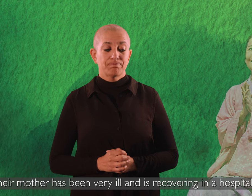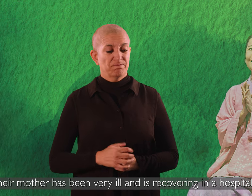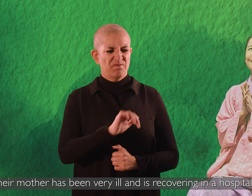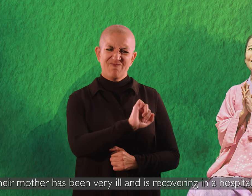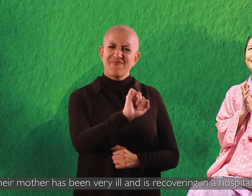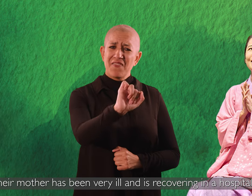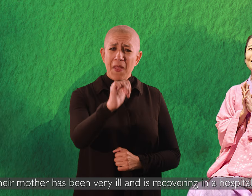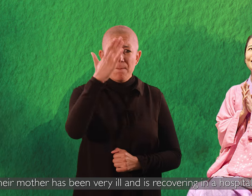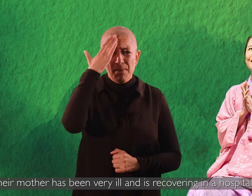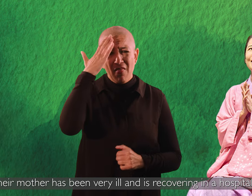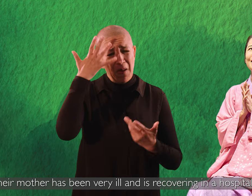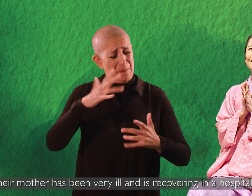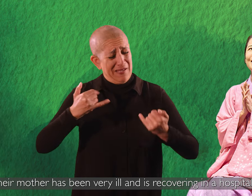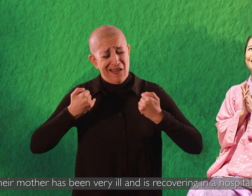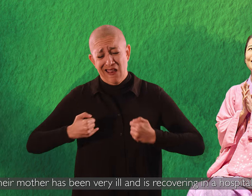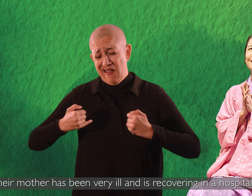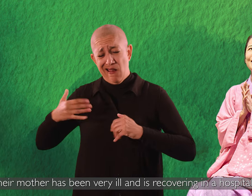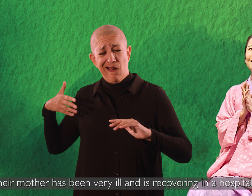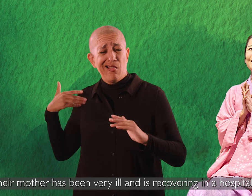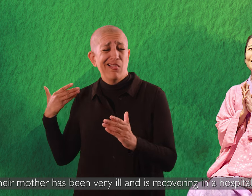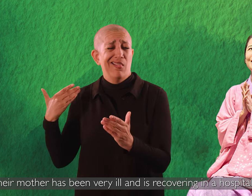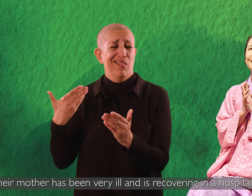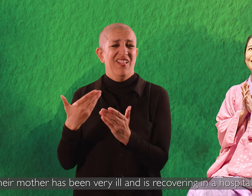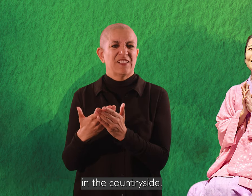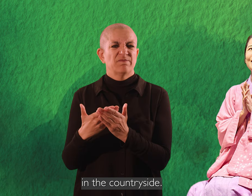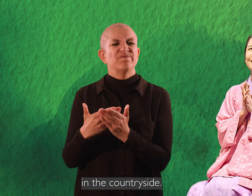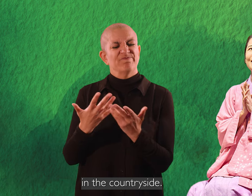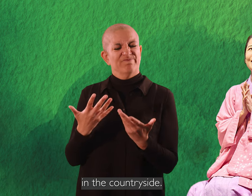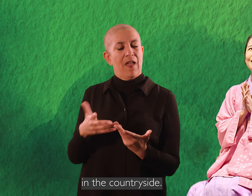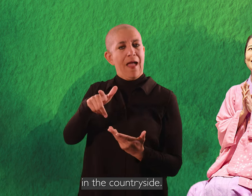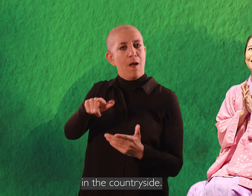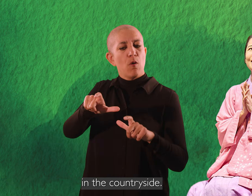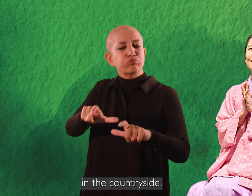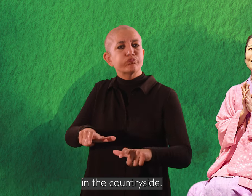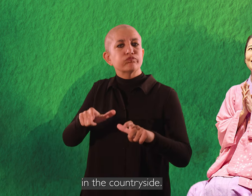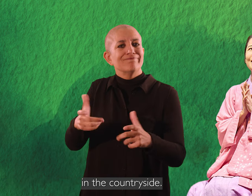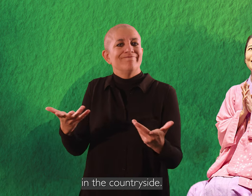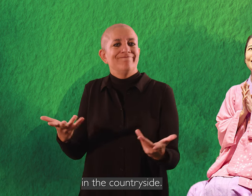Their mother has been very ill and is recovering in a hospital in the countryside.